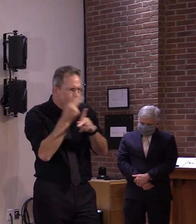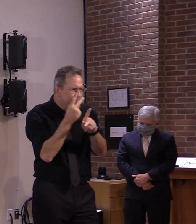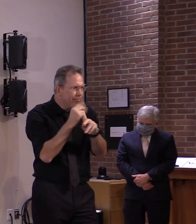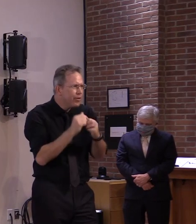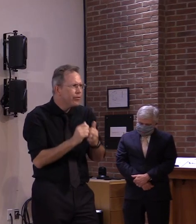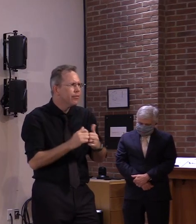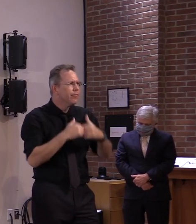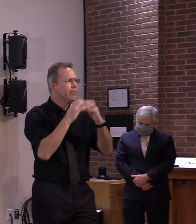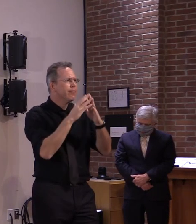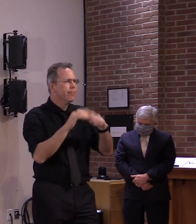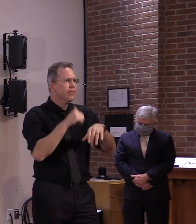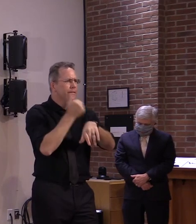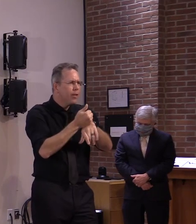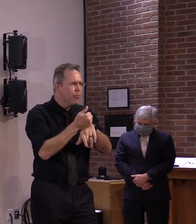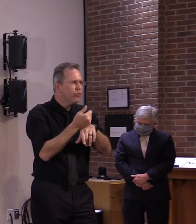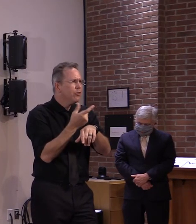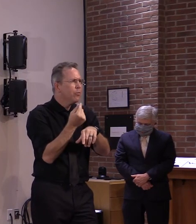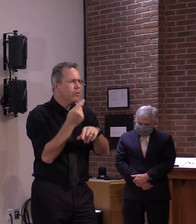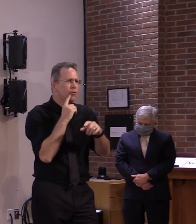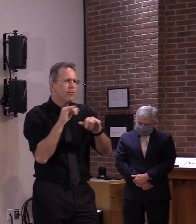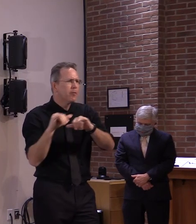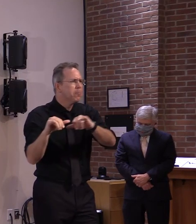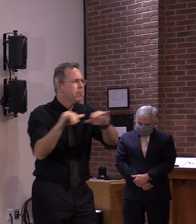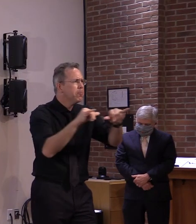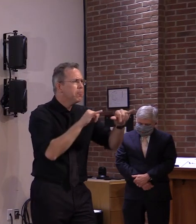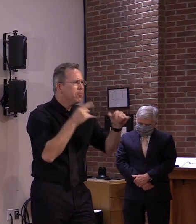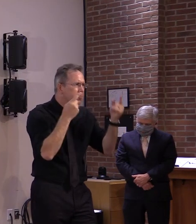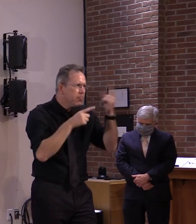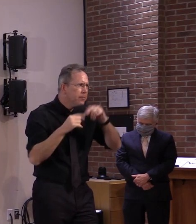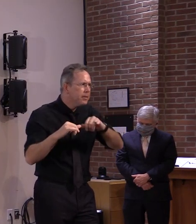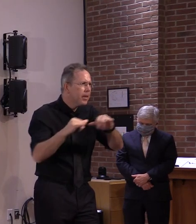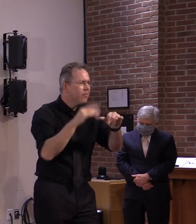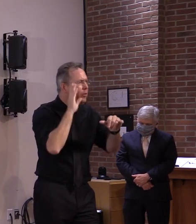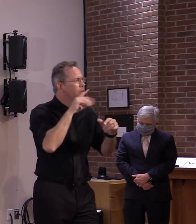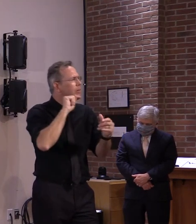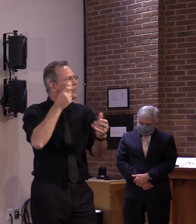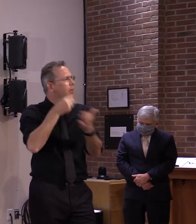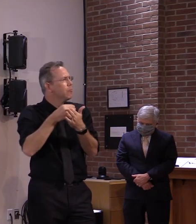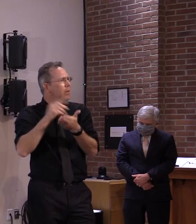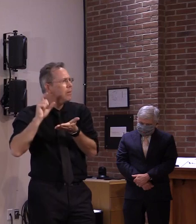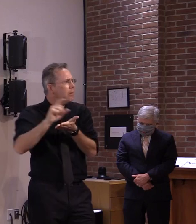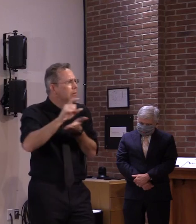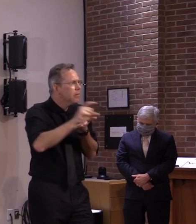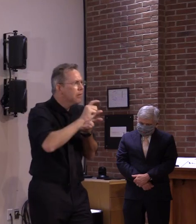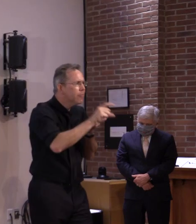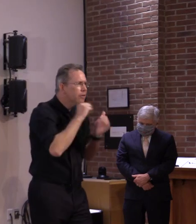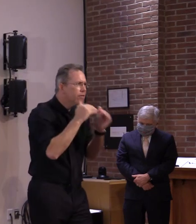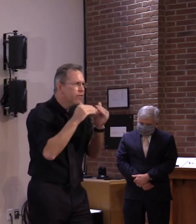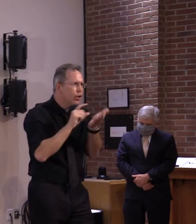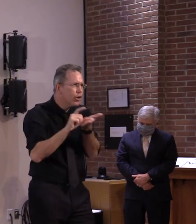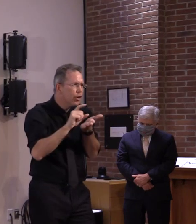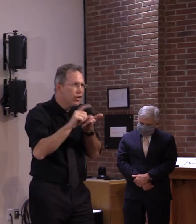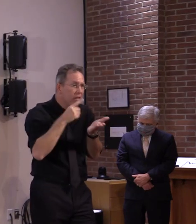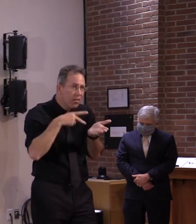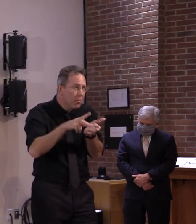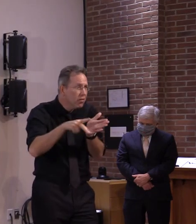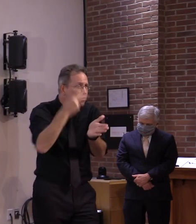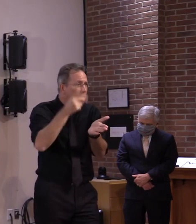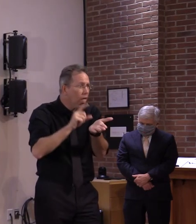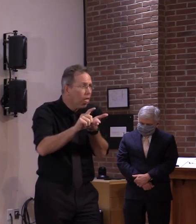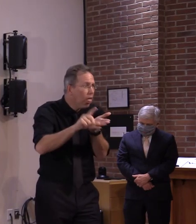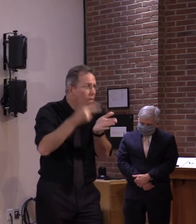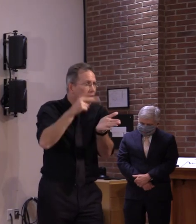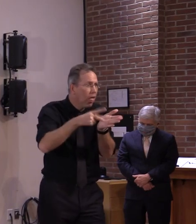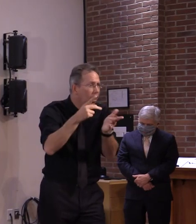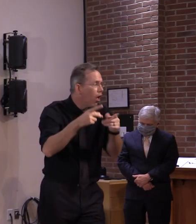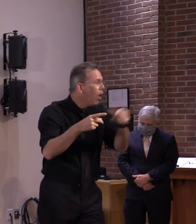landscape, primarily for taxpayers who in some instances are paying for dispatch services twice, once for their local agency and then once a statewide